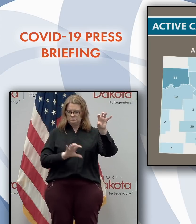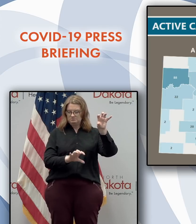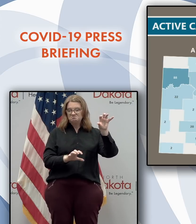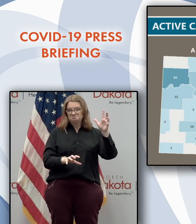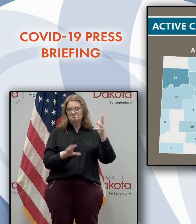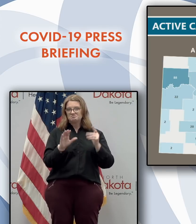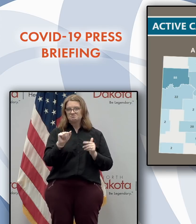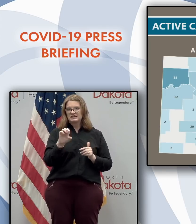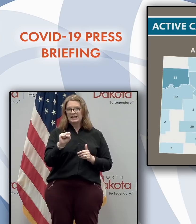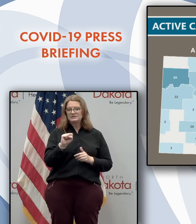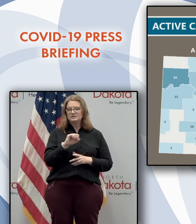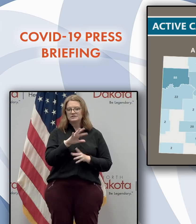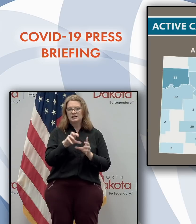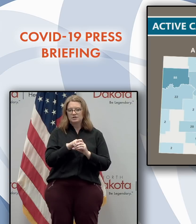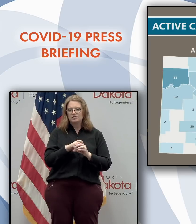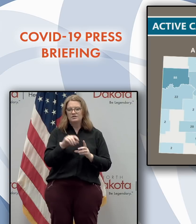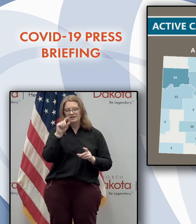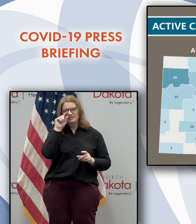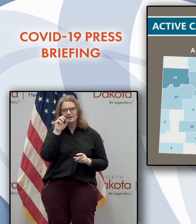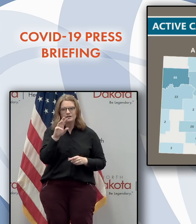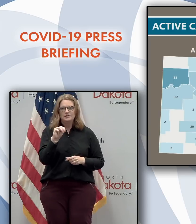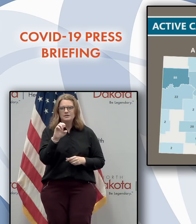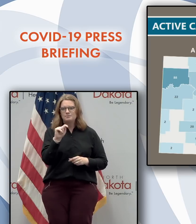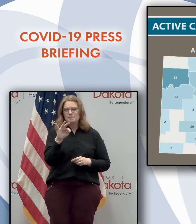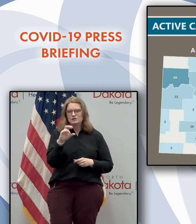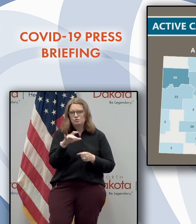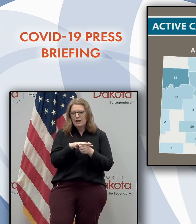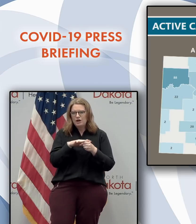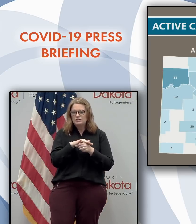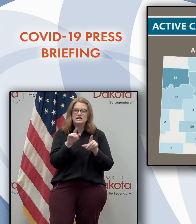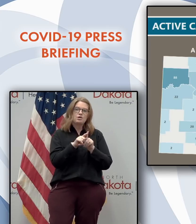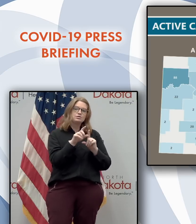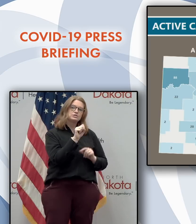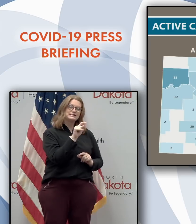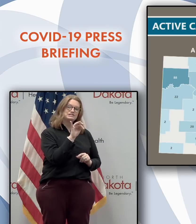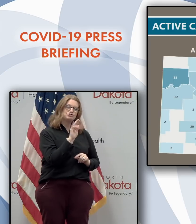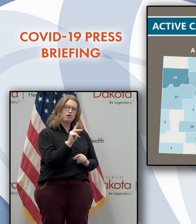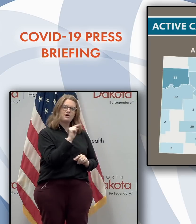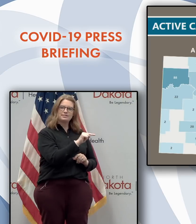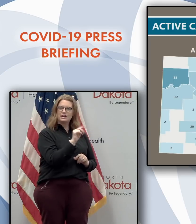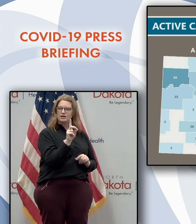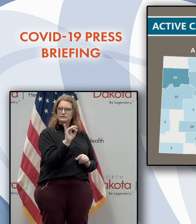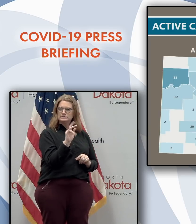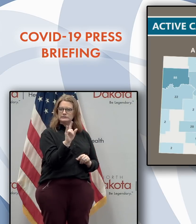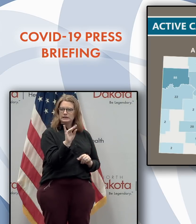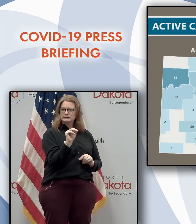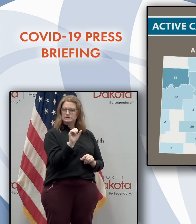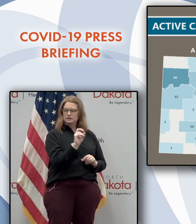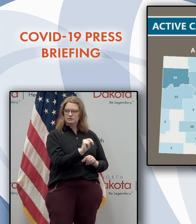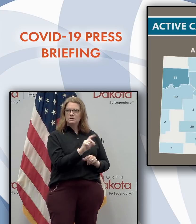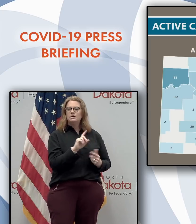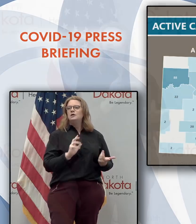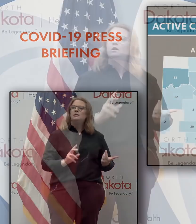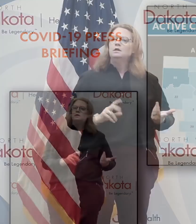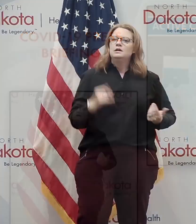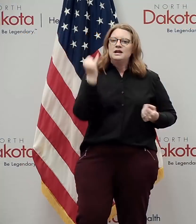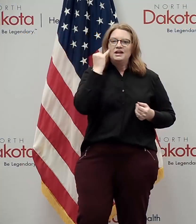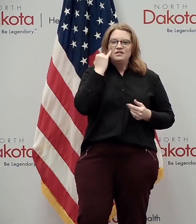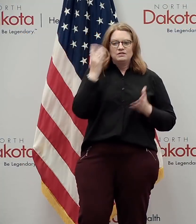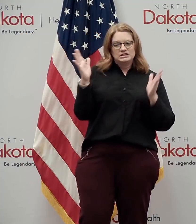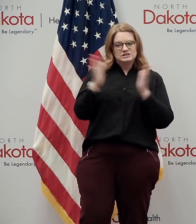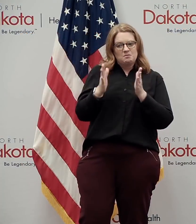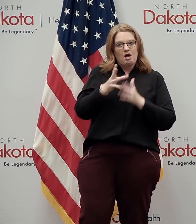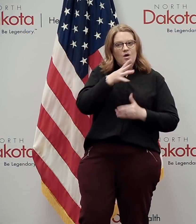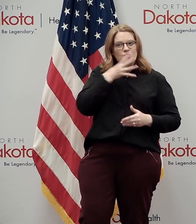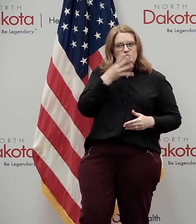areas, and including Stark, where there's 20 cases, Dickinson. I bring this up because, again, as North Dakotans, we say, if you're from a small rural area and